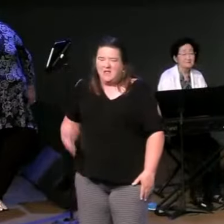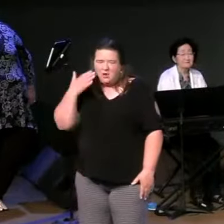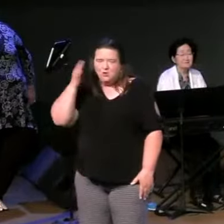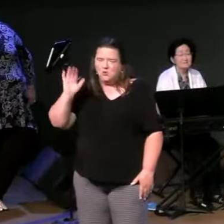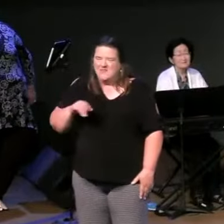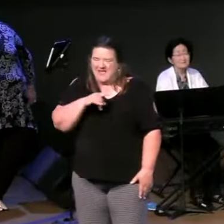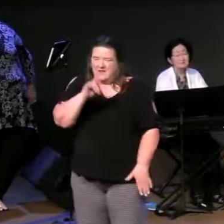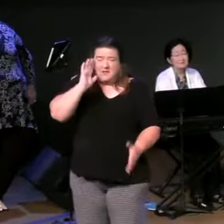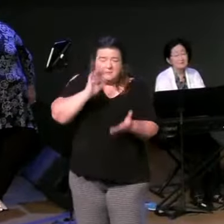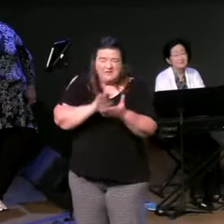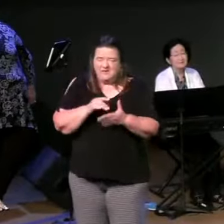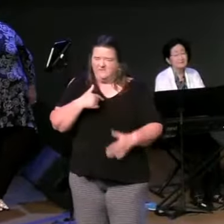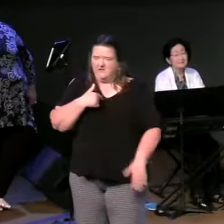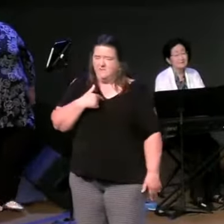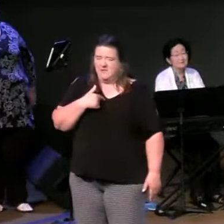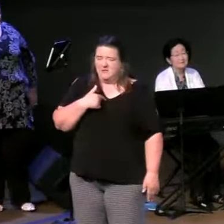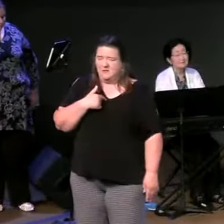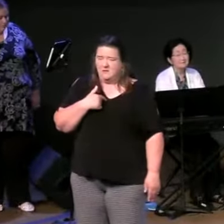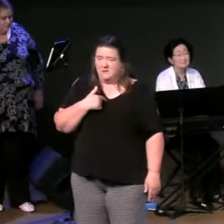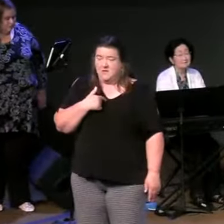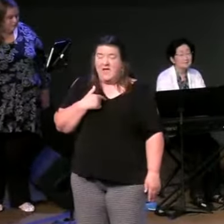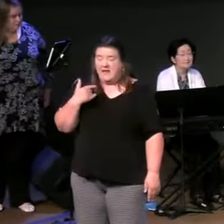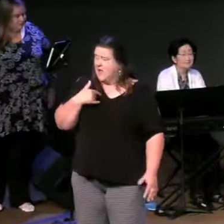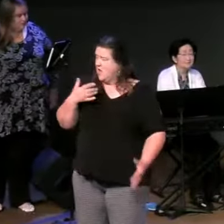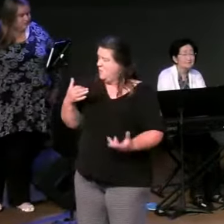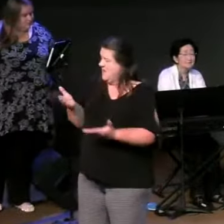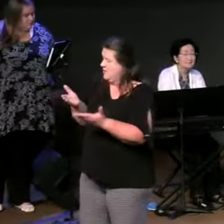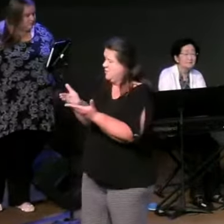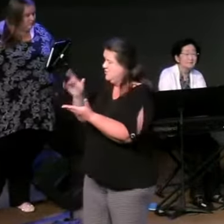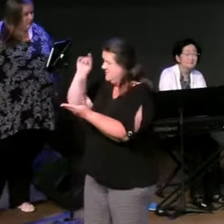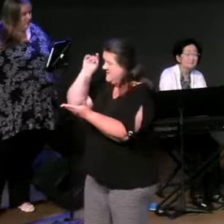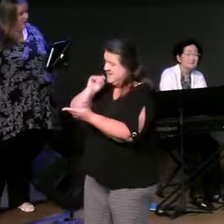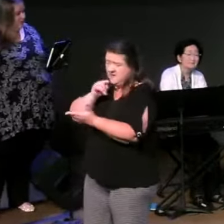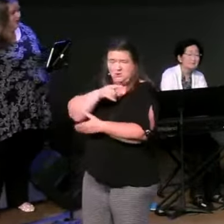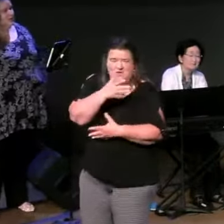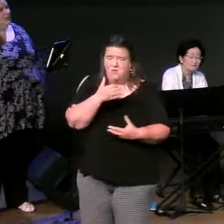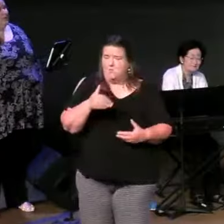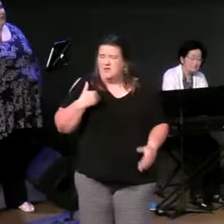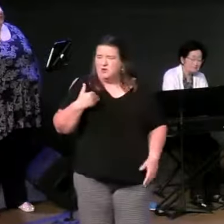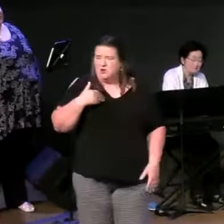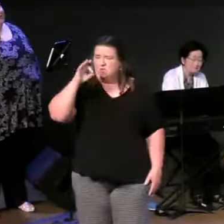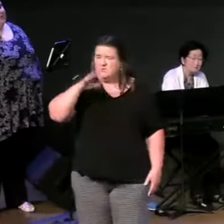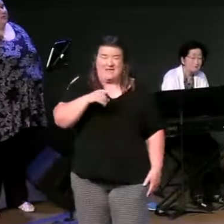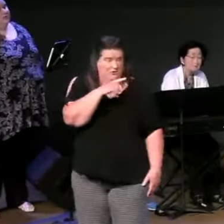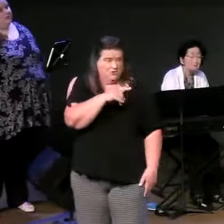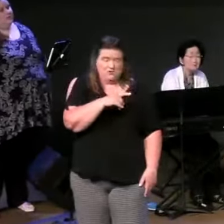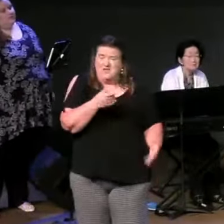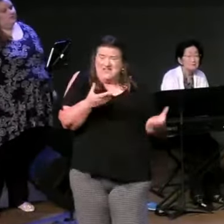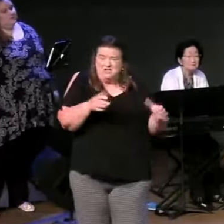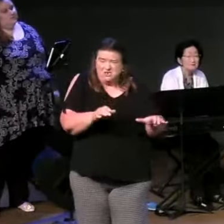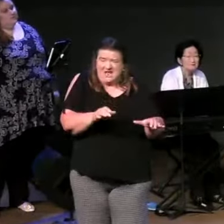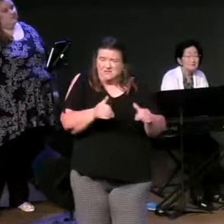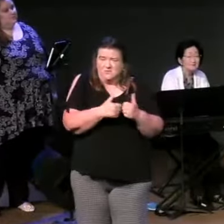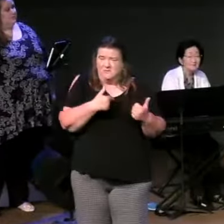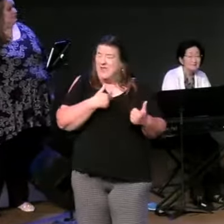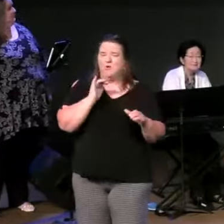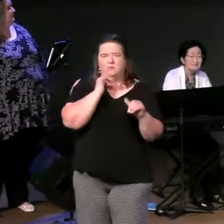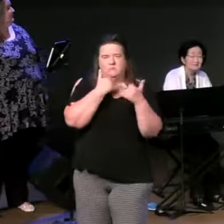and wanted to be with teenagers, which is great. But he took a chance on a kid that had made all the